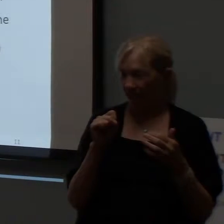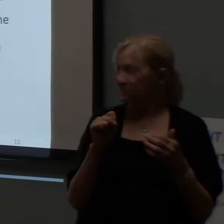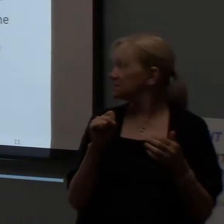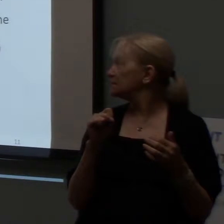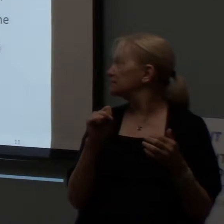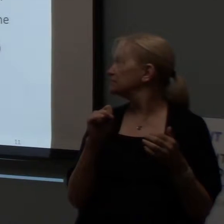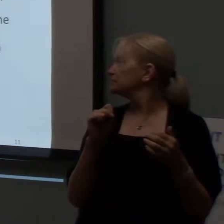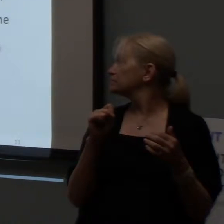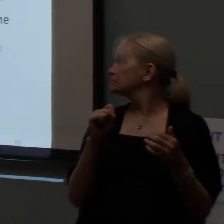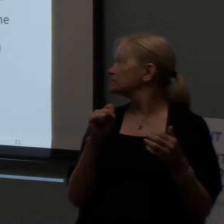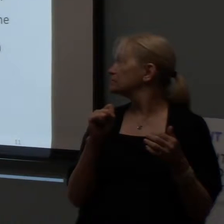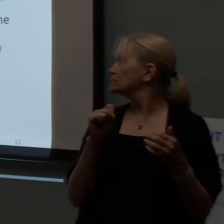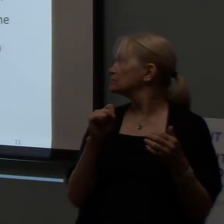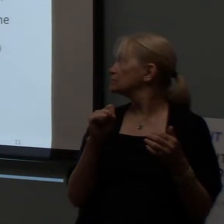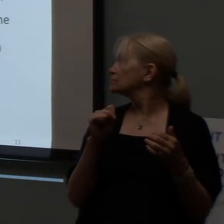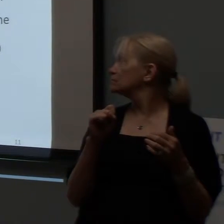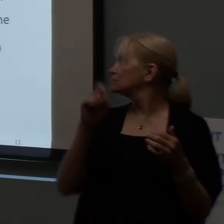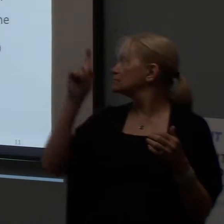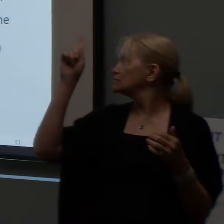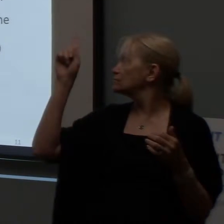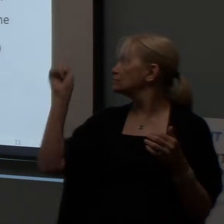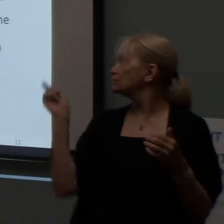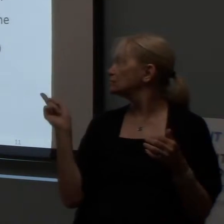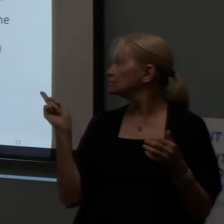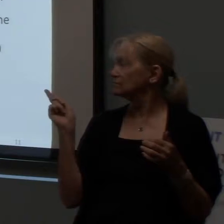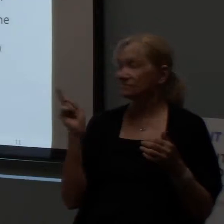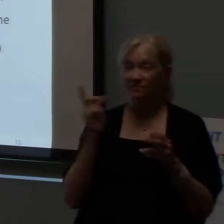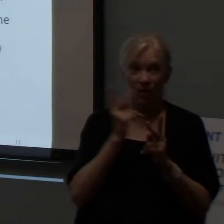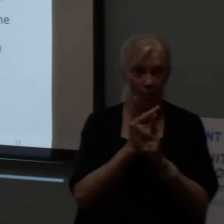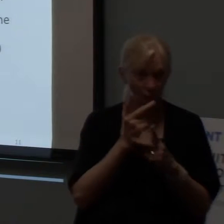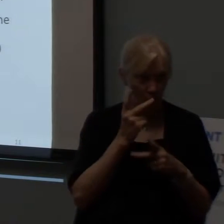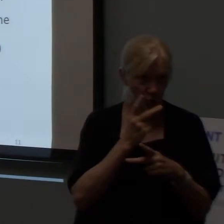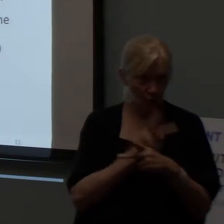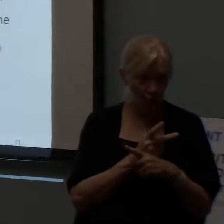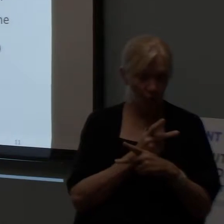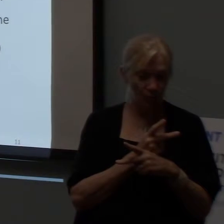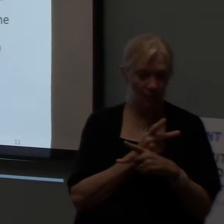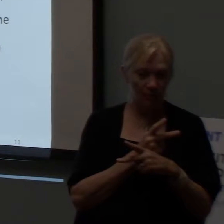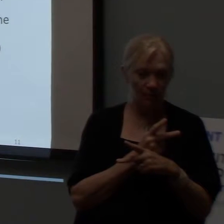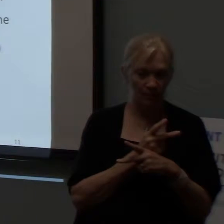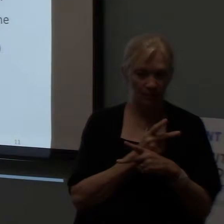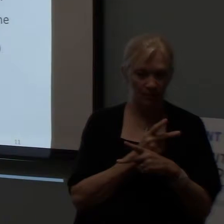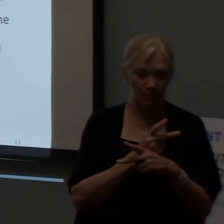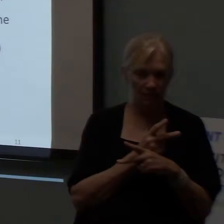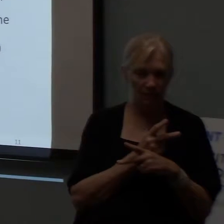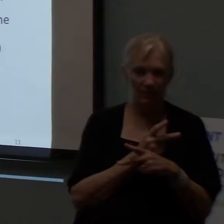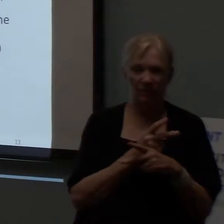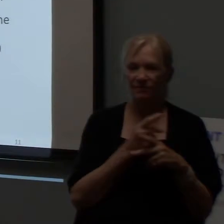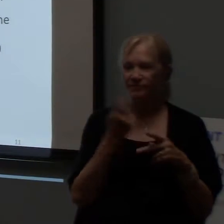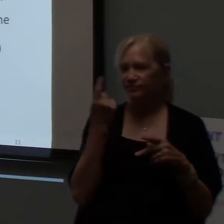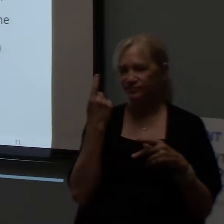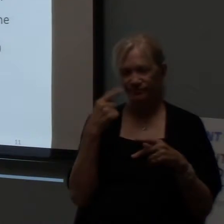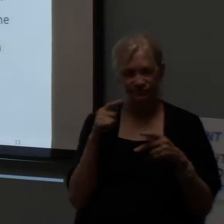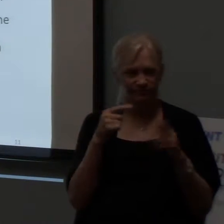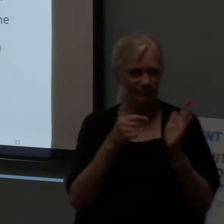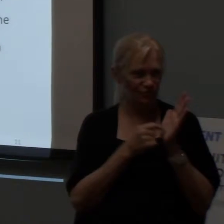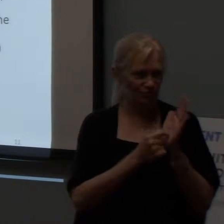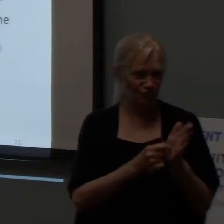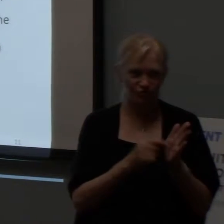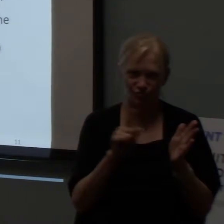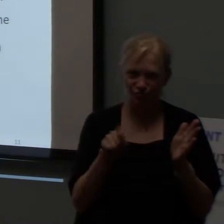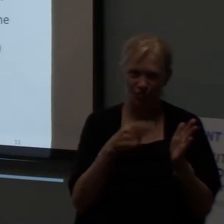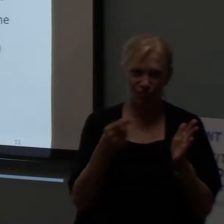these disclaimers first. They were produced at our request, and they're just for illustrative purposes. They're based